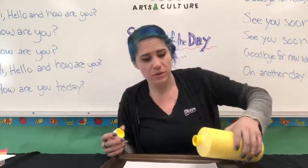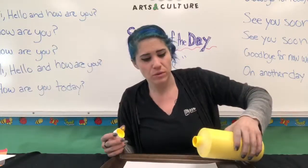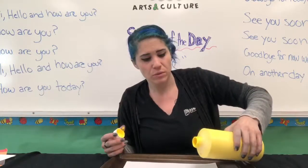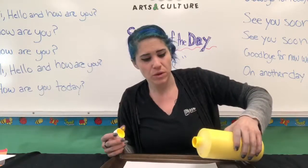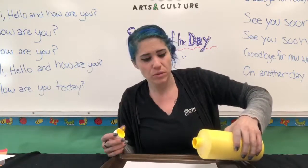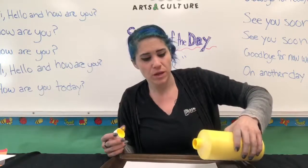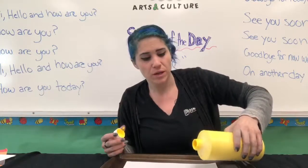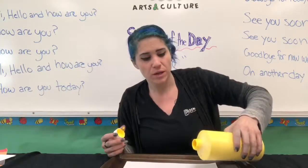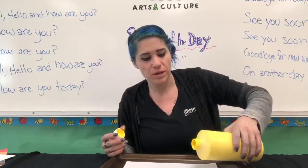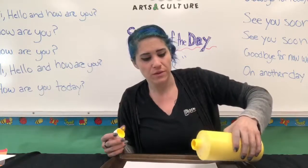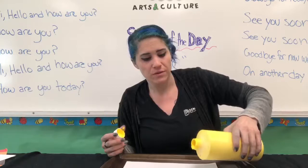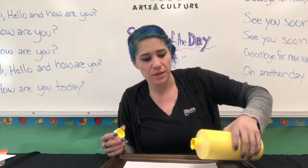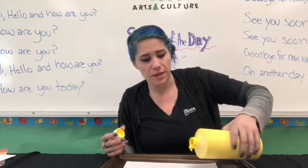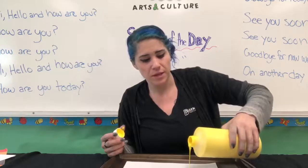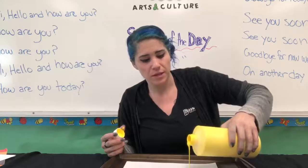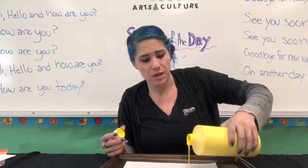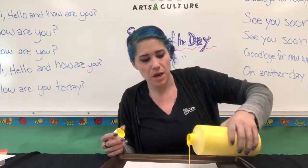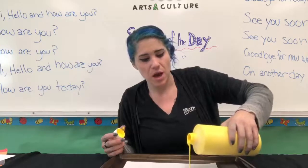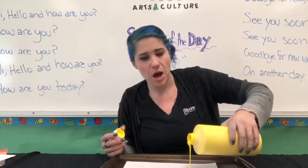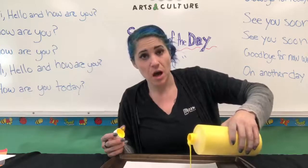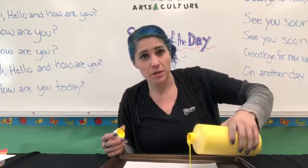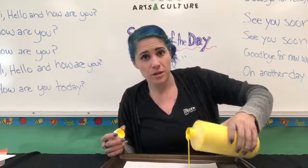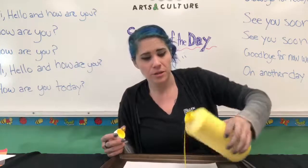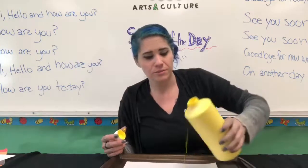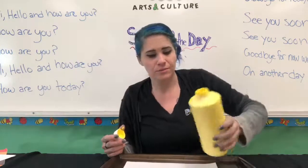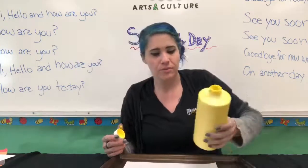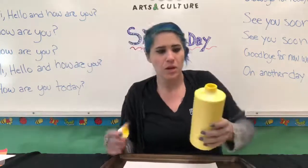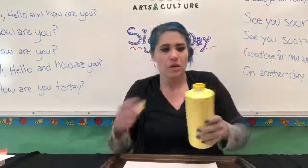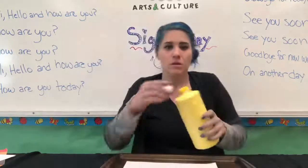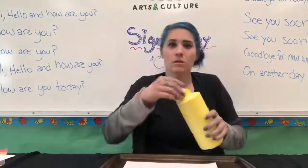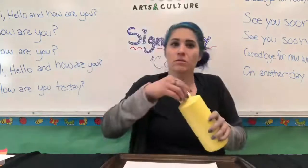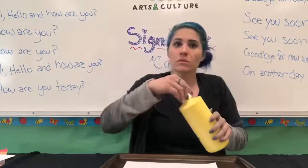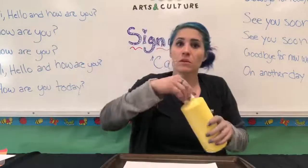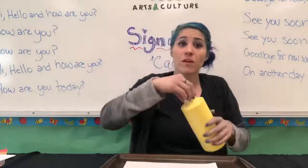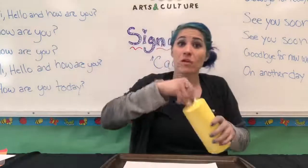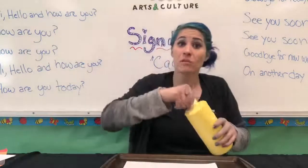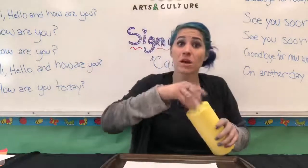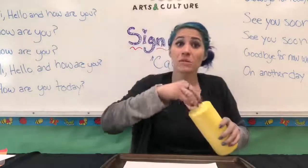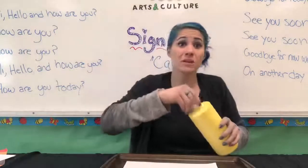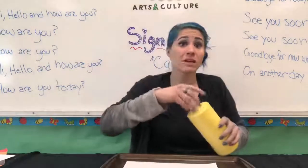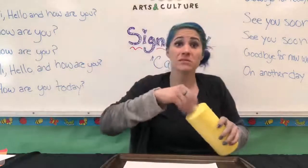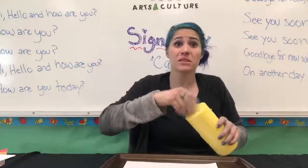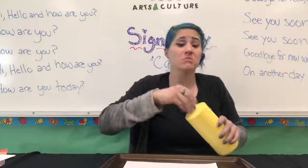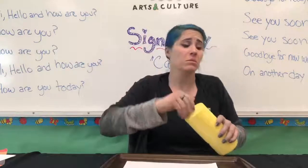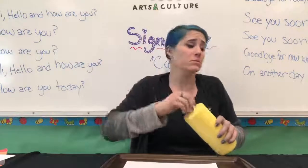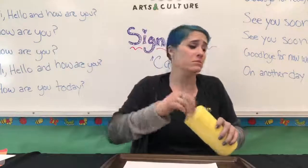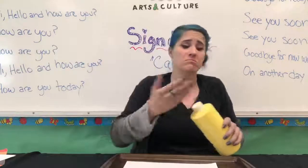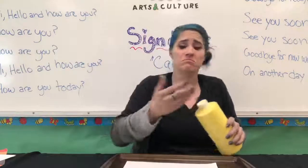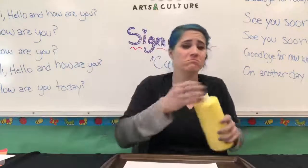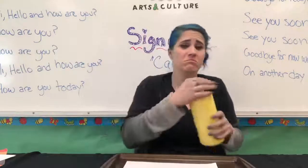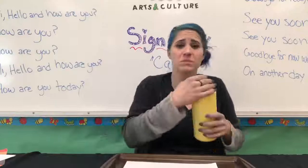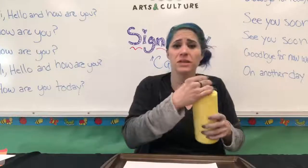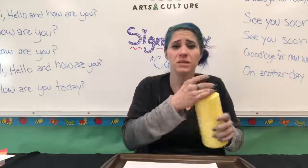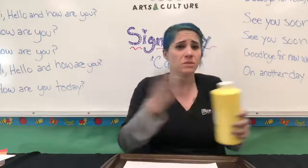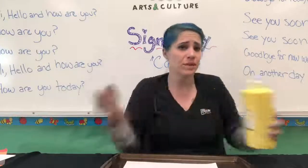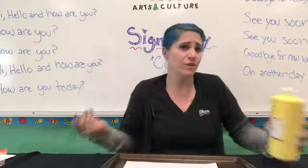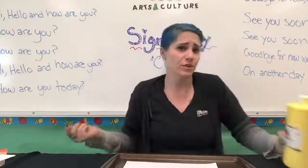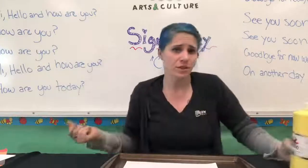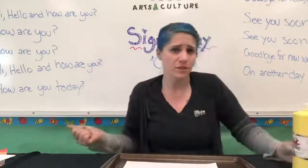one more than one color because it's fun for the kids. Also, you can have one marble, you can have six marbles. Beads, whatever you're using,